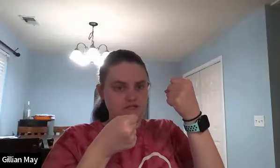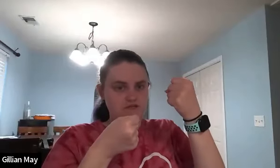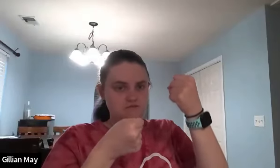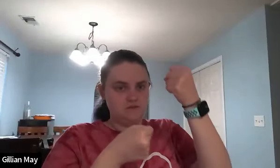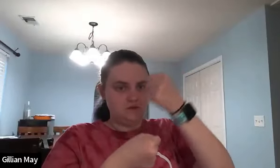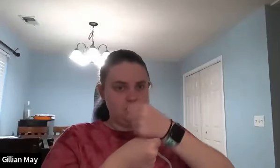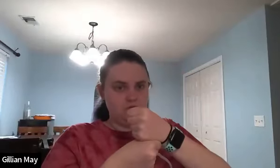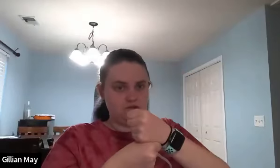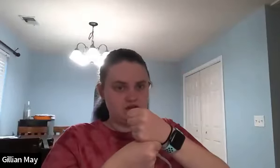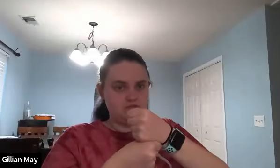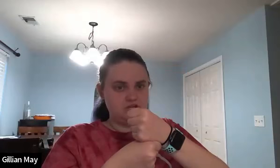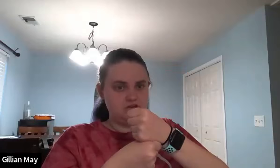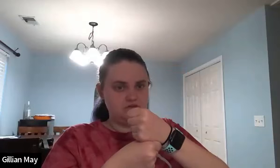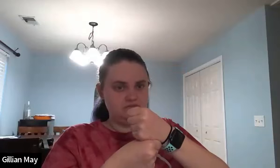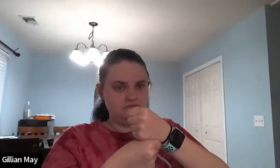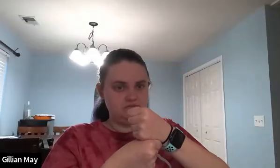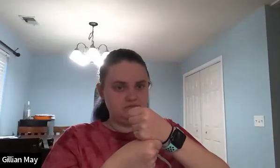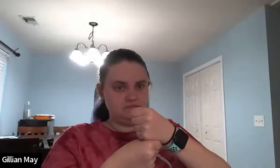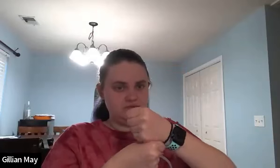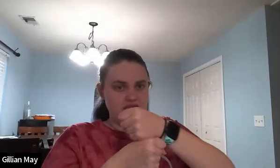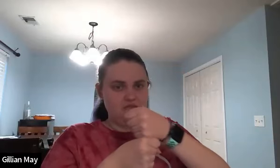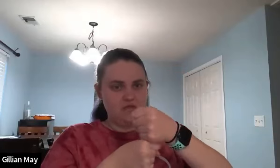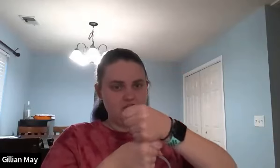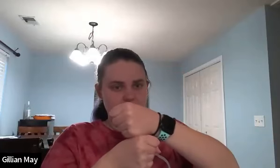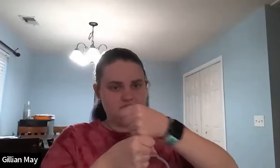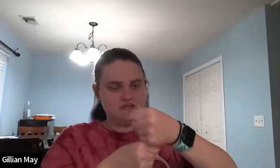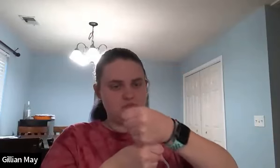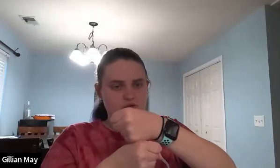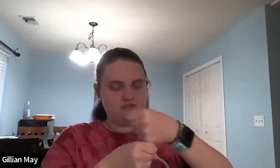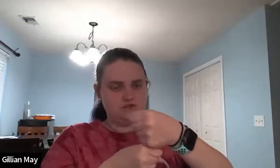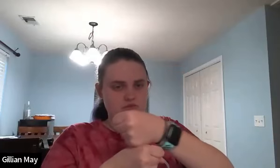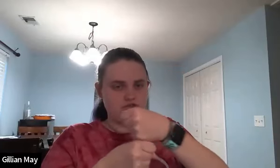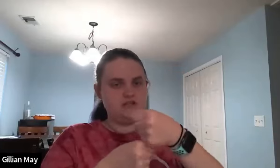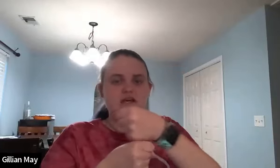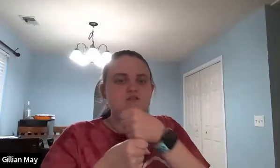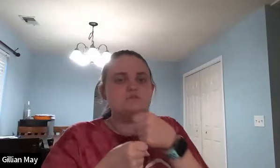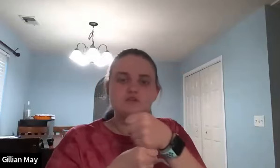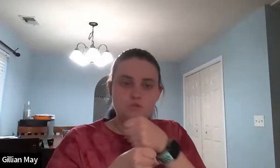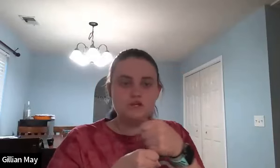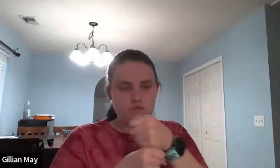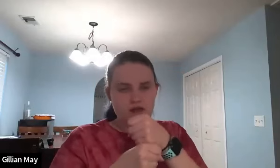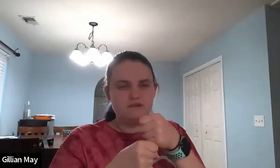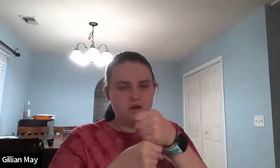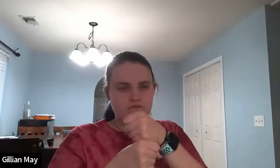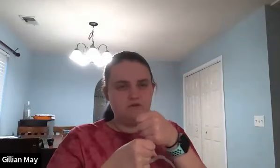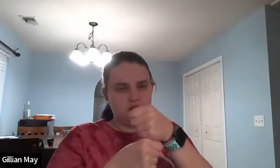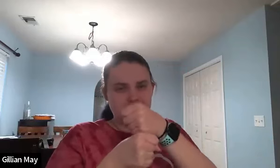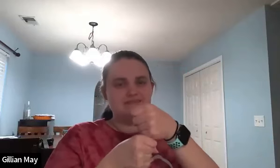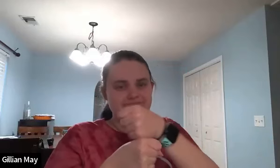fists. They're on top of each other. And then you have the top one going in a circle motion. It's almost like when you grind the coffee grounds.